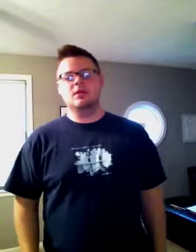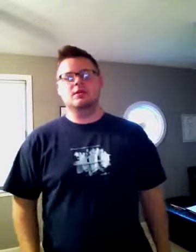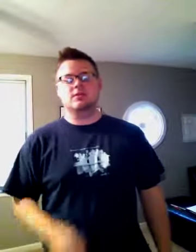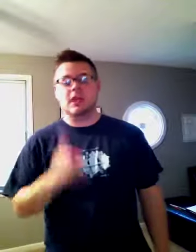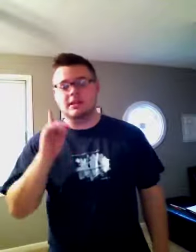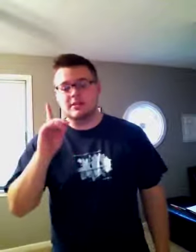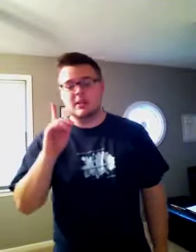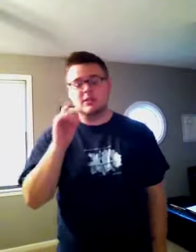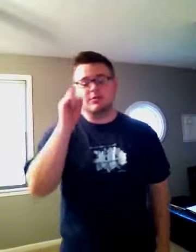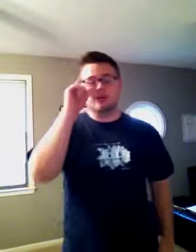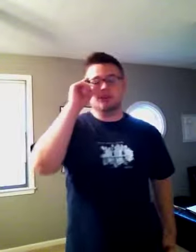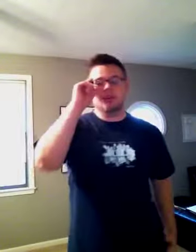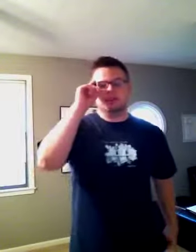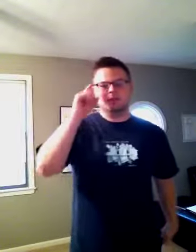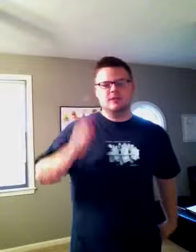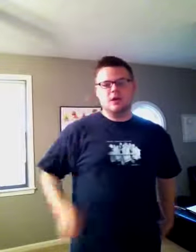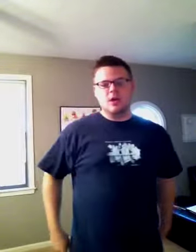So that's the first verse.